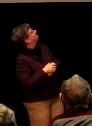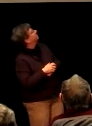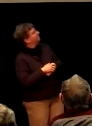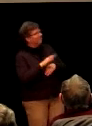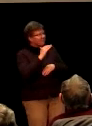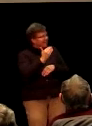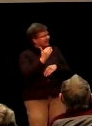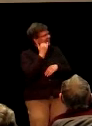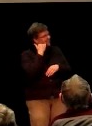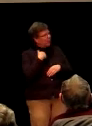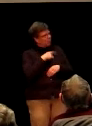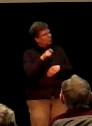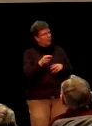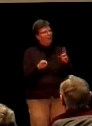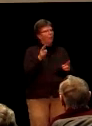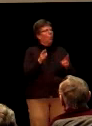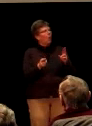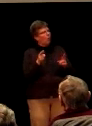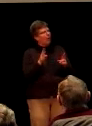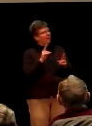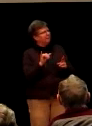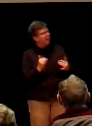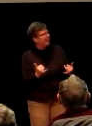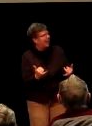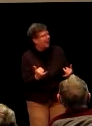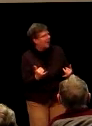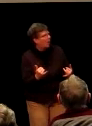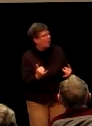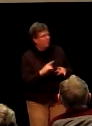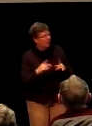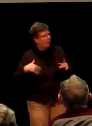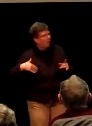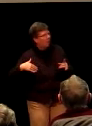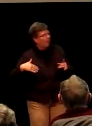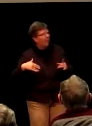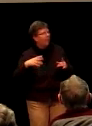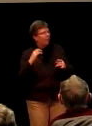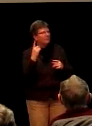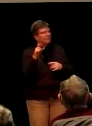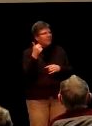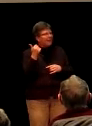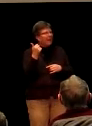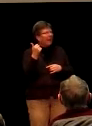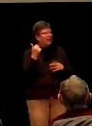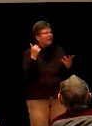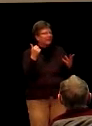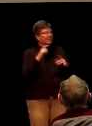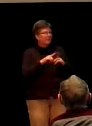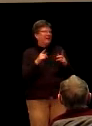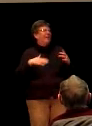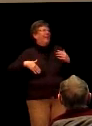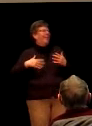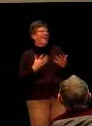It seems like we should have robots in our houses by now, or some other spectacular thing when you think of it this way.